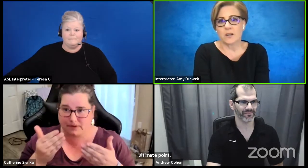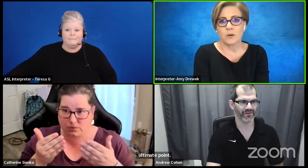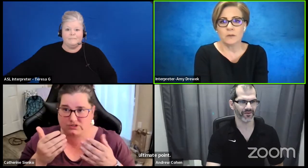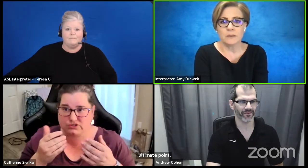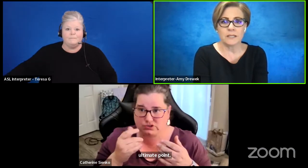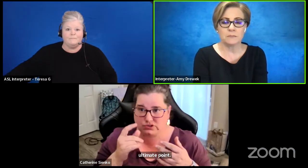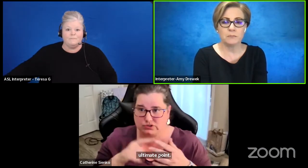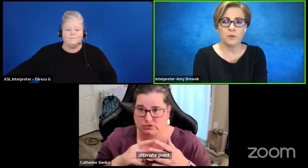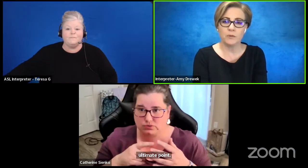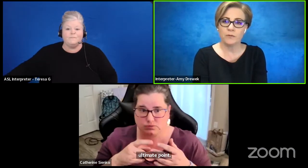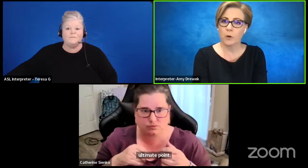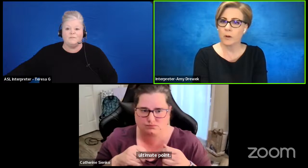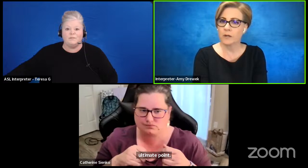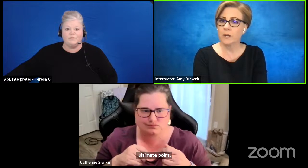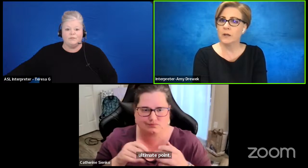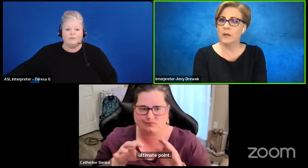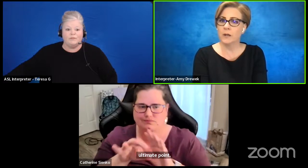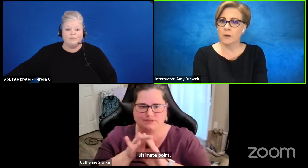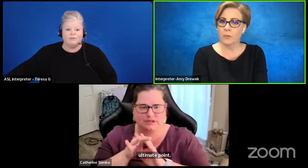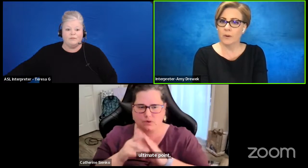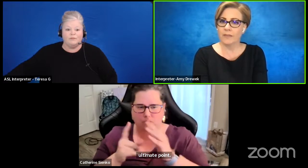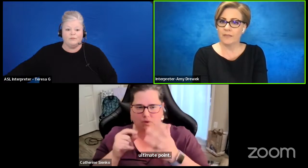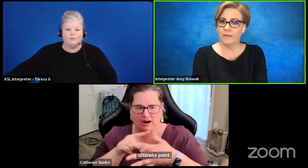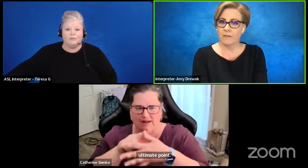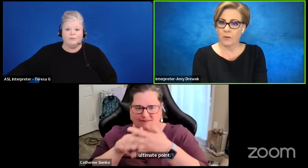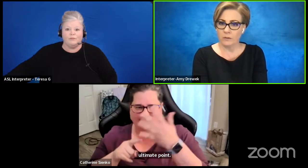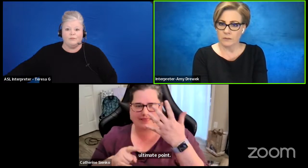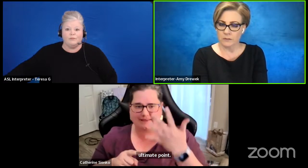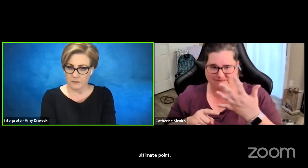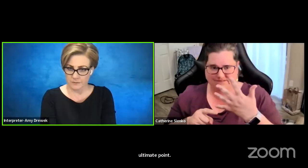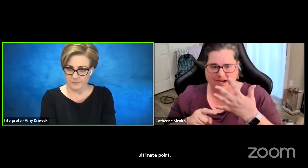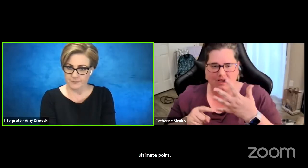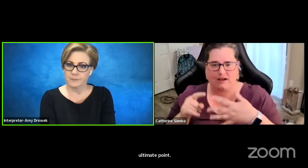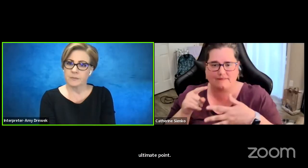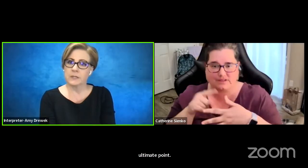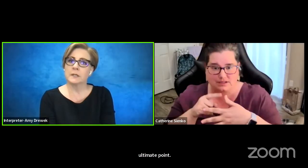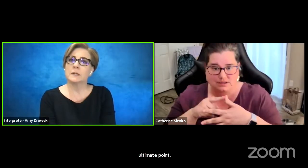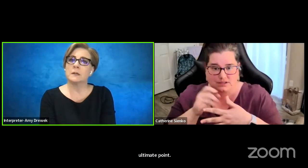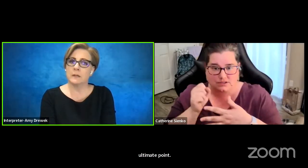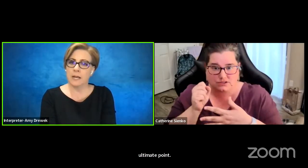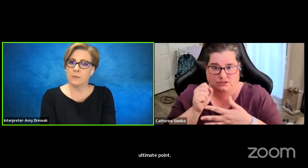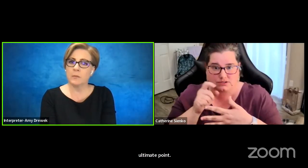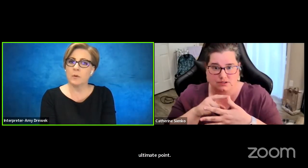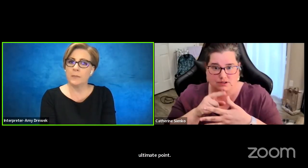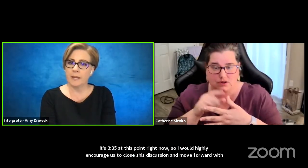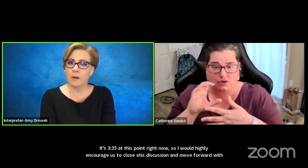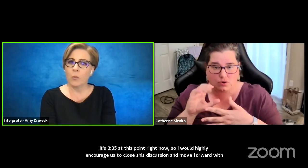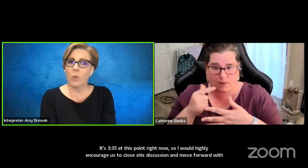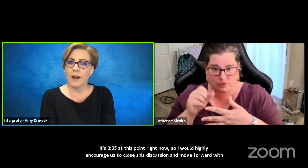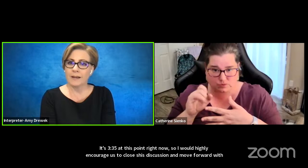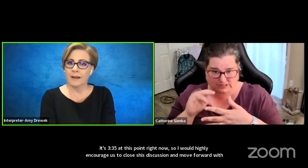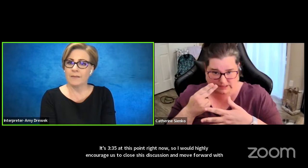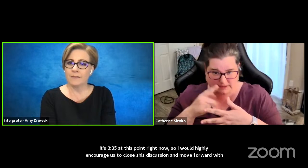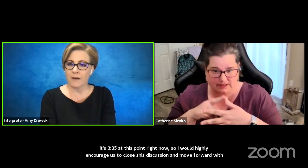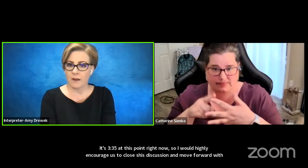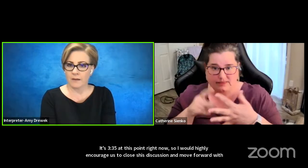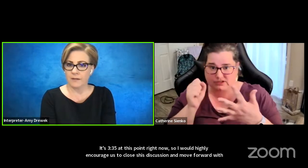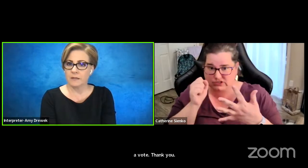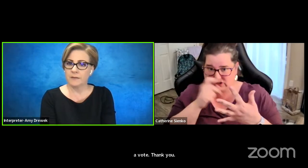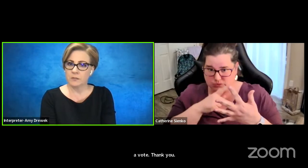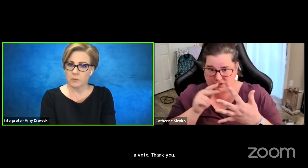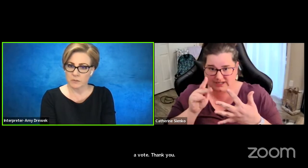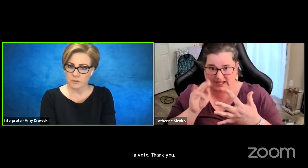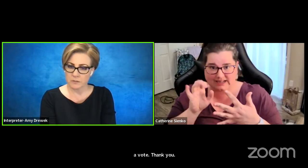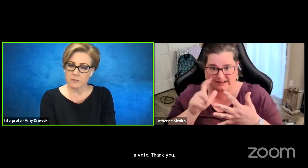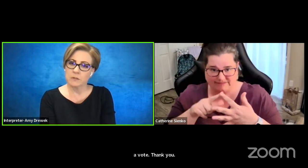This is Commissioner Cienko. Let's move forward with the vote. And we will pick one of